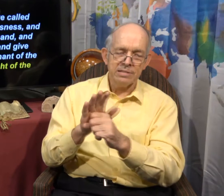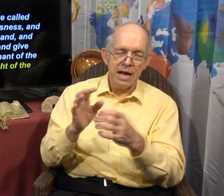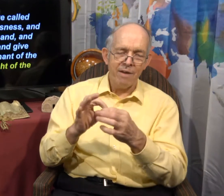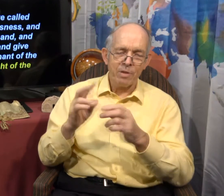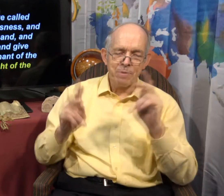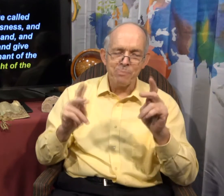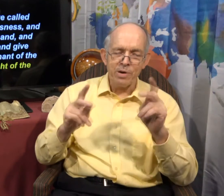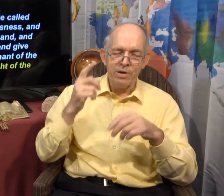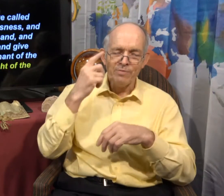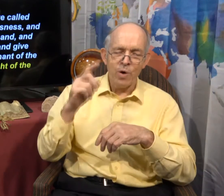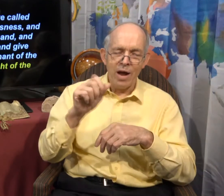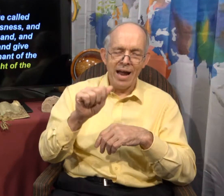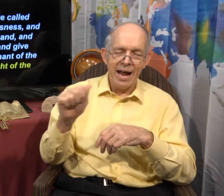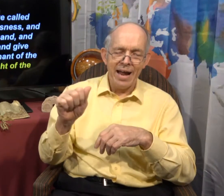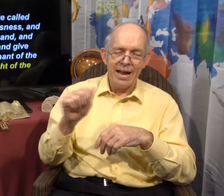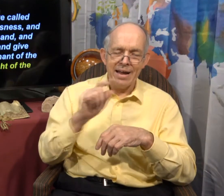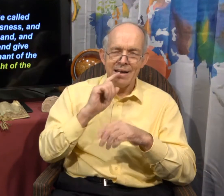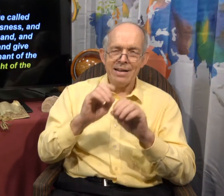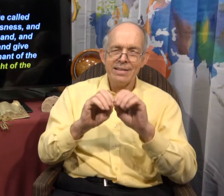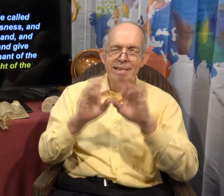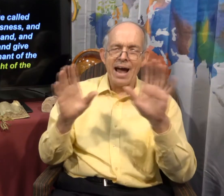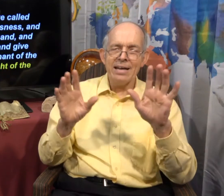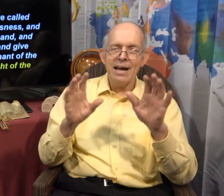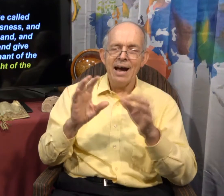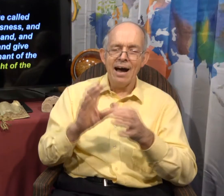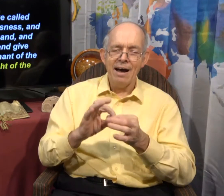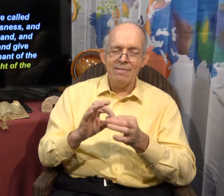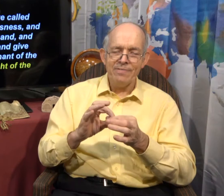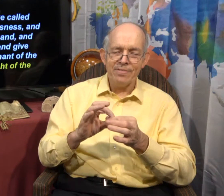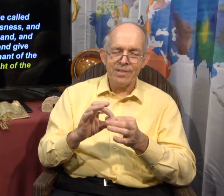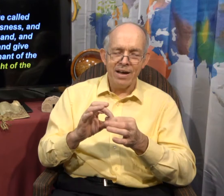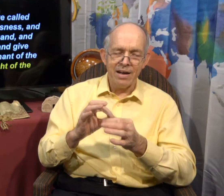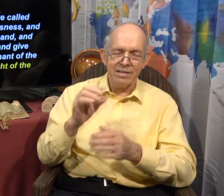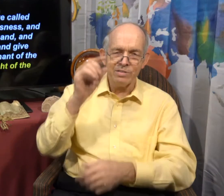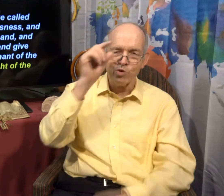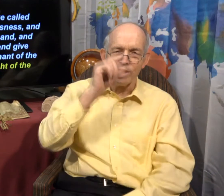of the people, for a night of the trust